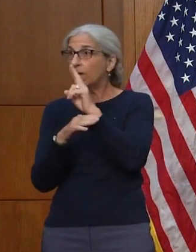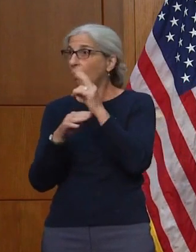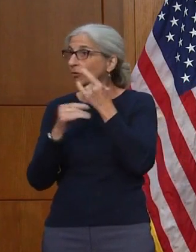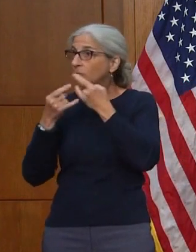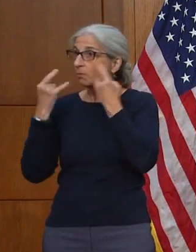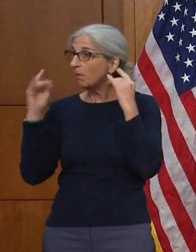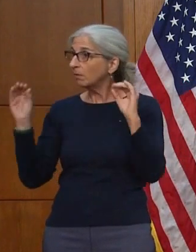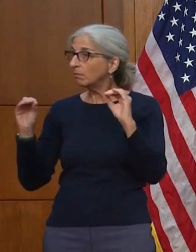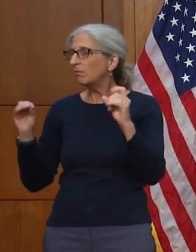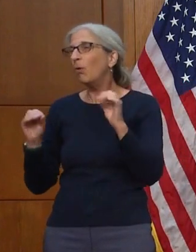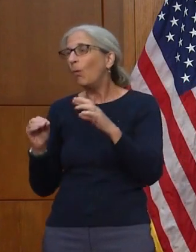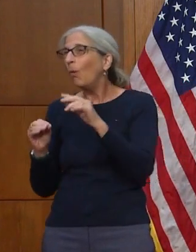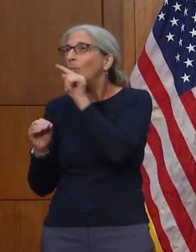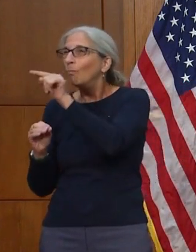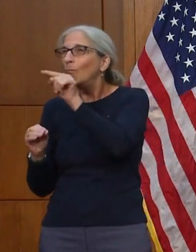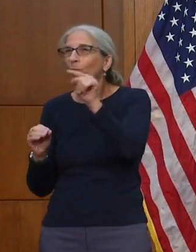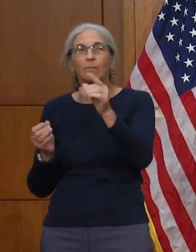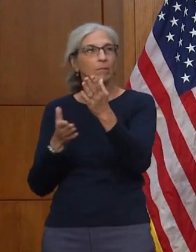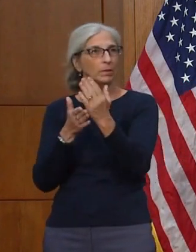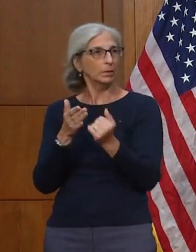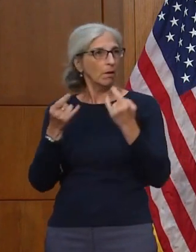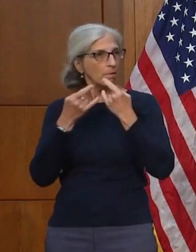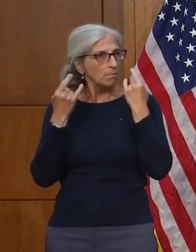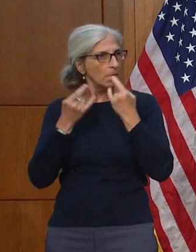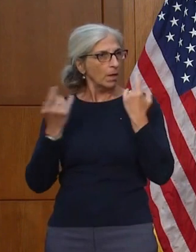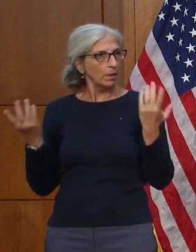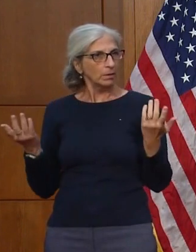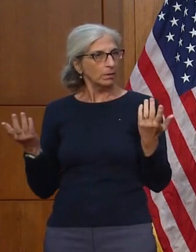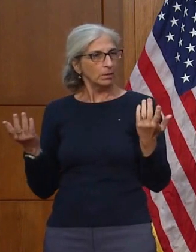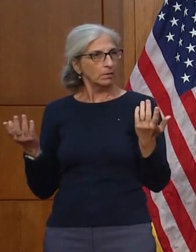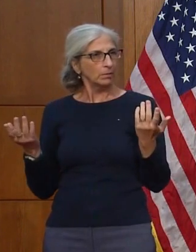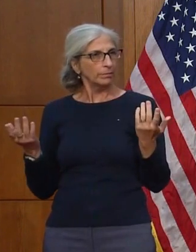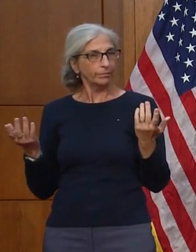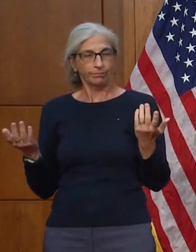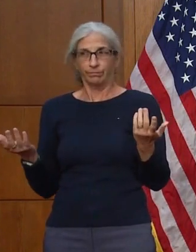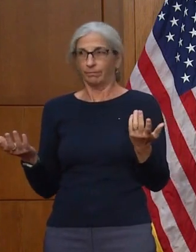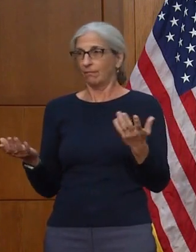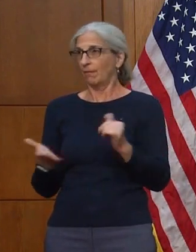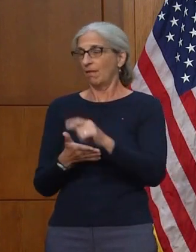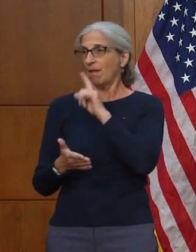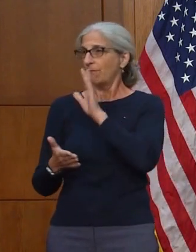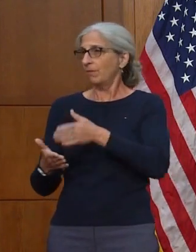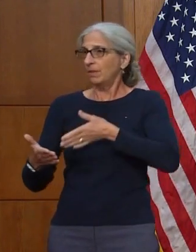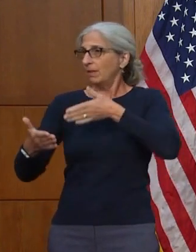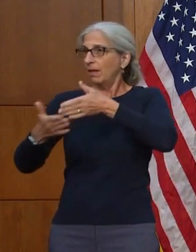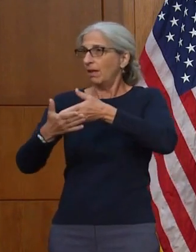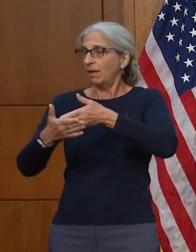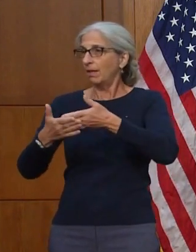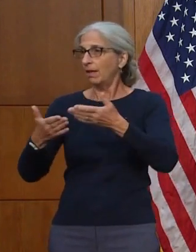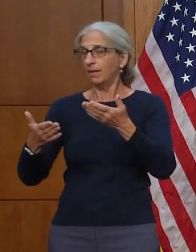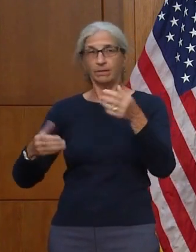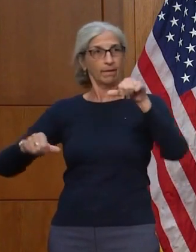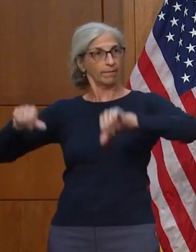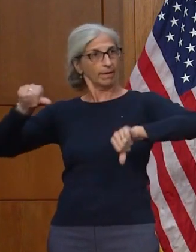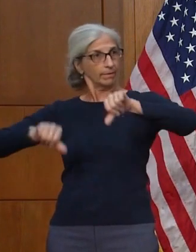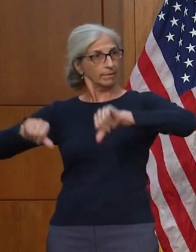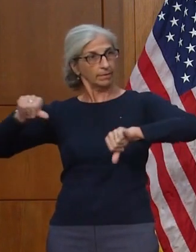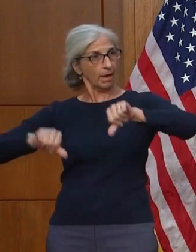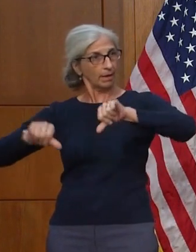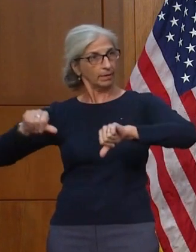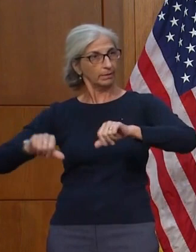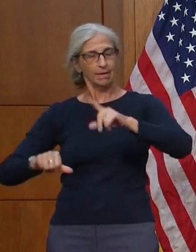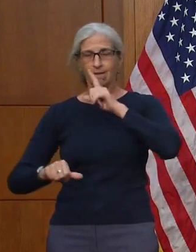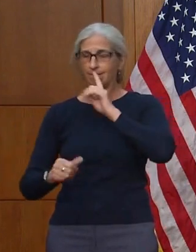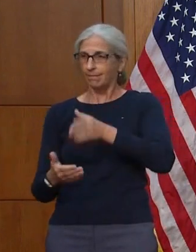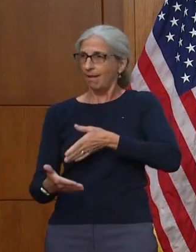or very minimal use of facial protection. And it just goes against the science and the grain of